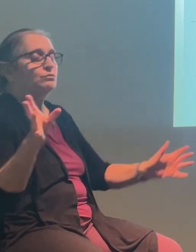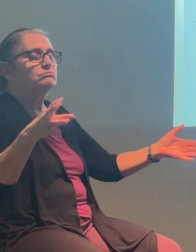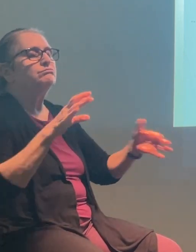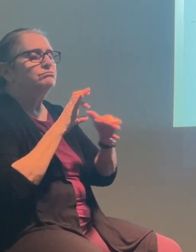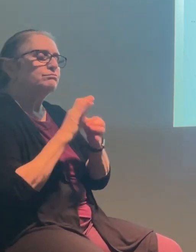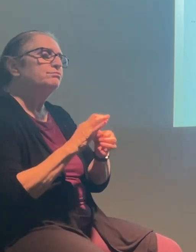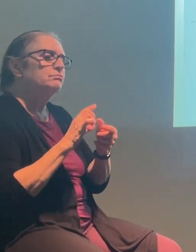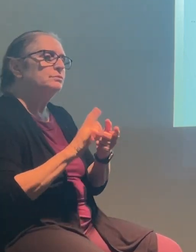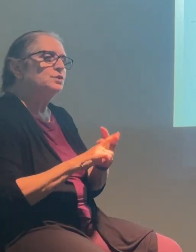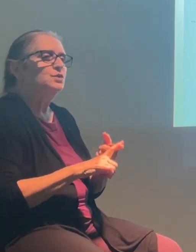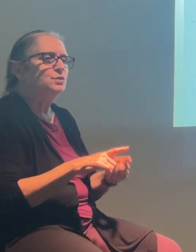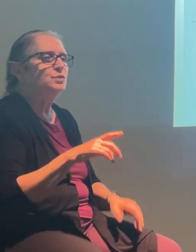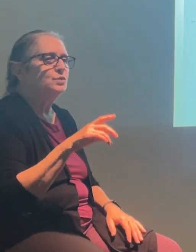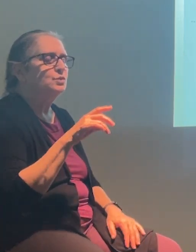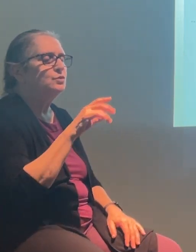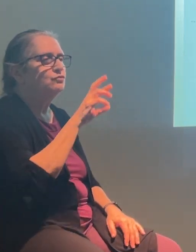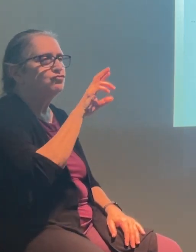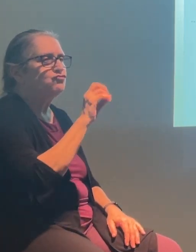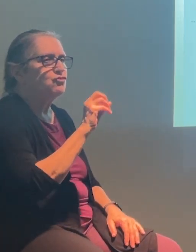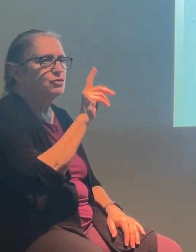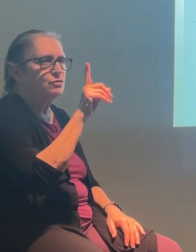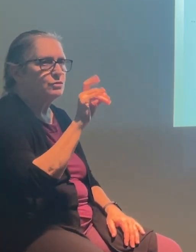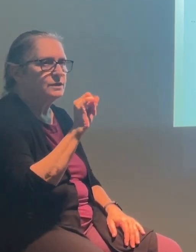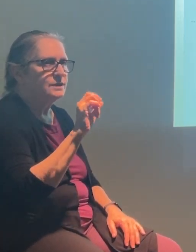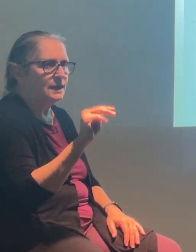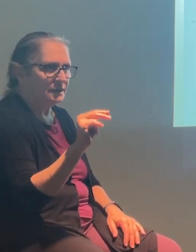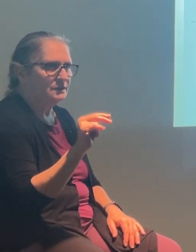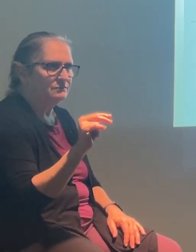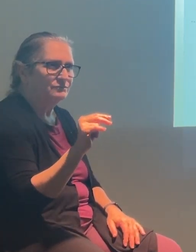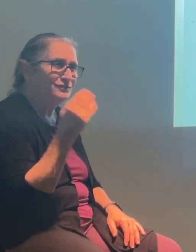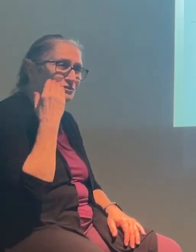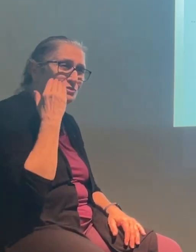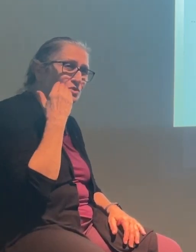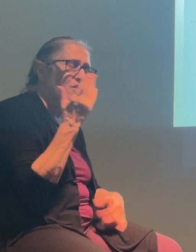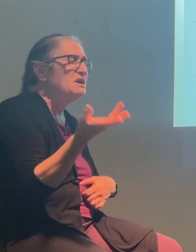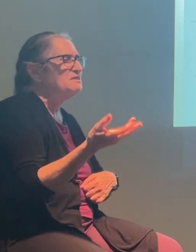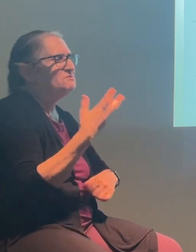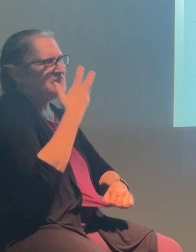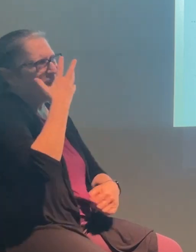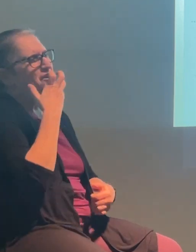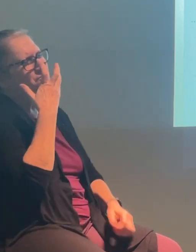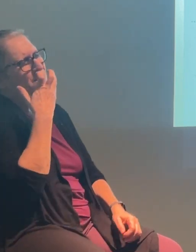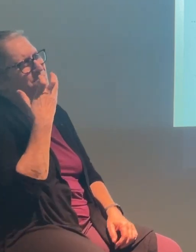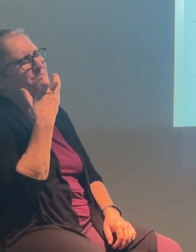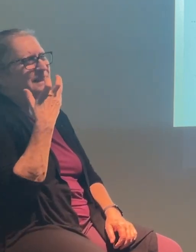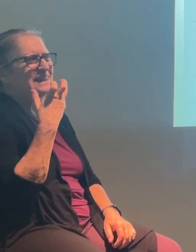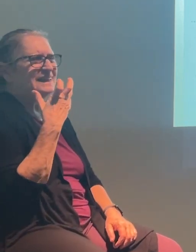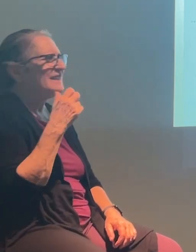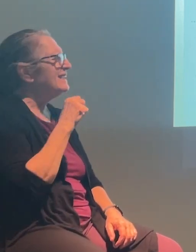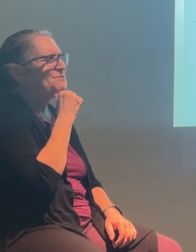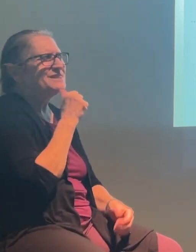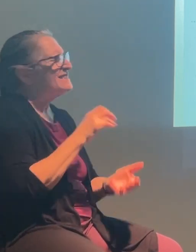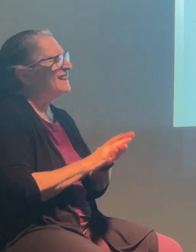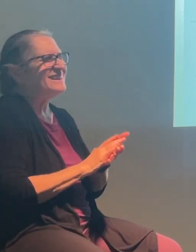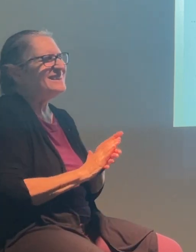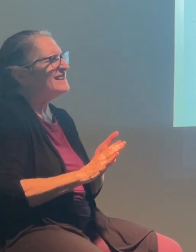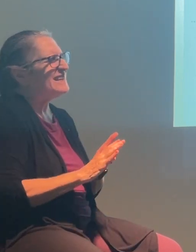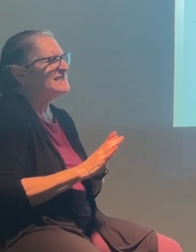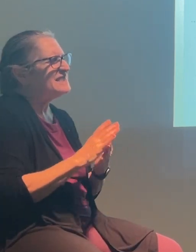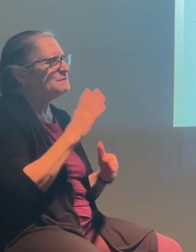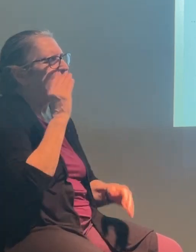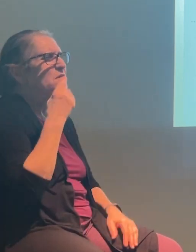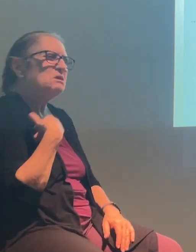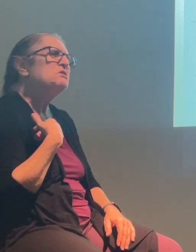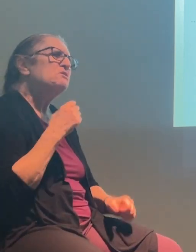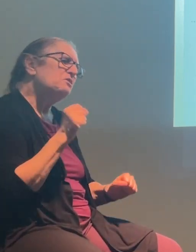Hoda, art and poetry. I don't know if you know much about Rodin. He was a little grumpy. He was not the nicest man. I mean, he could be very